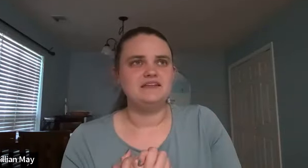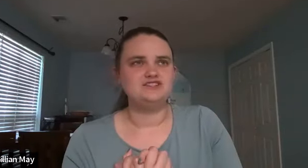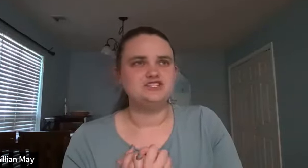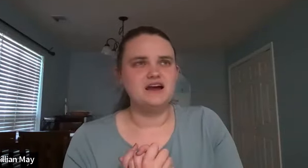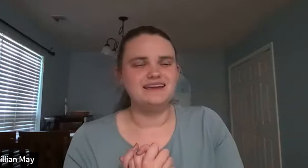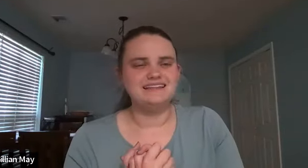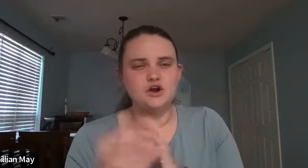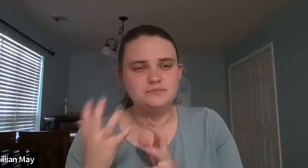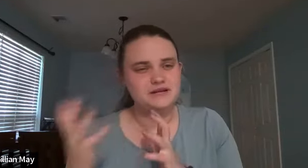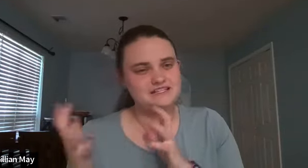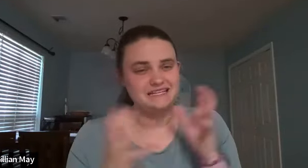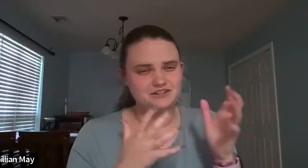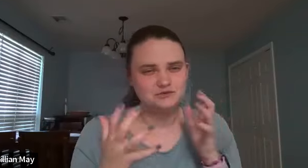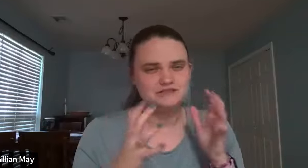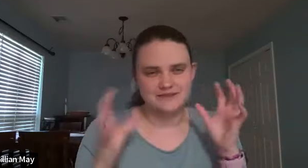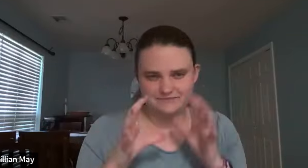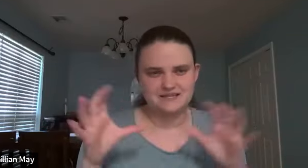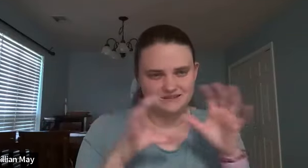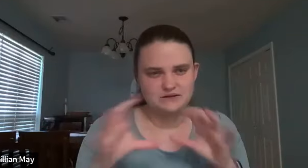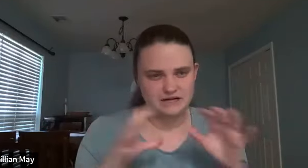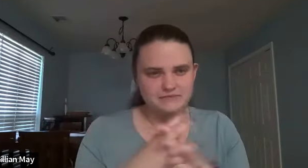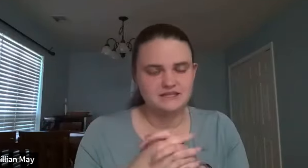There's just not, it's hard to put it into English words, but that's basically what it means.